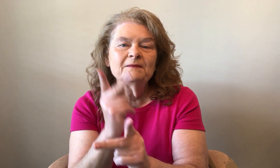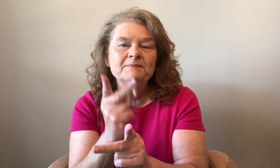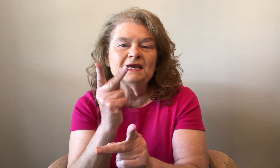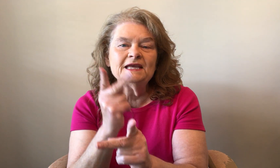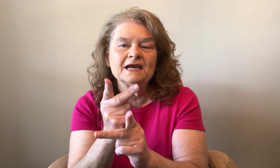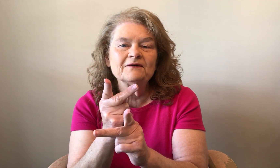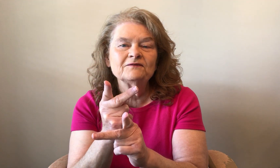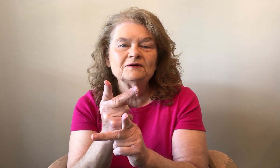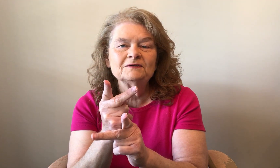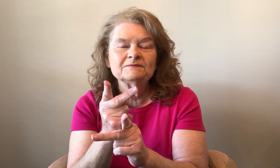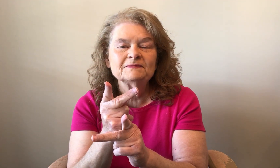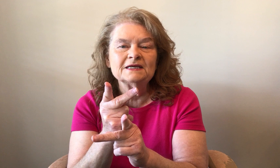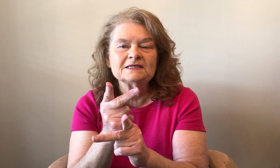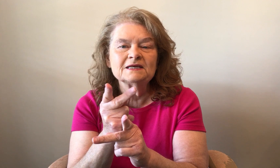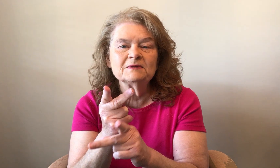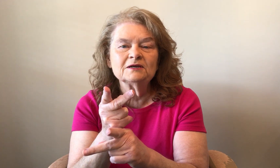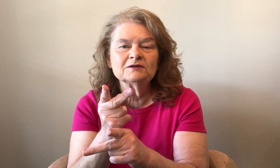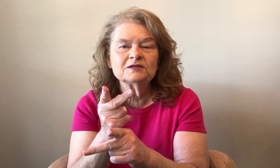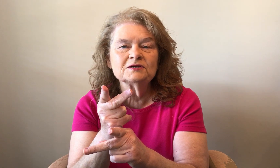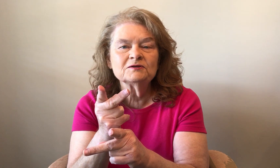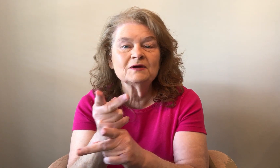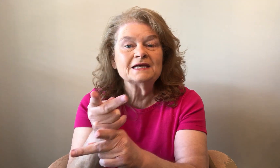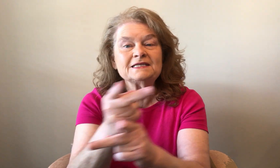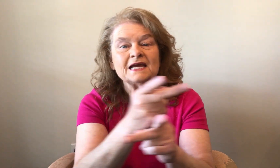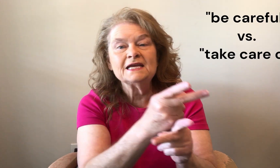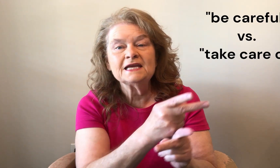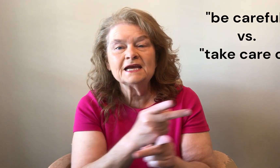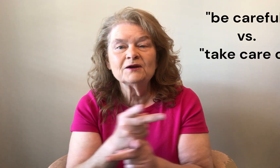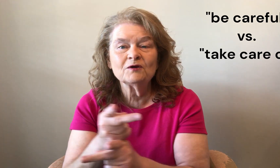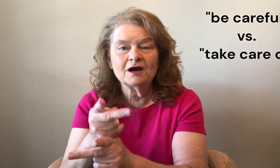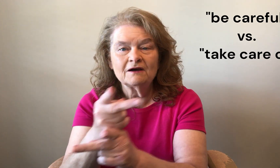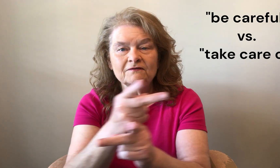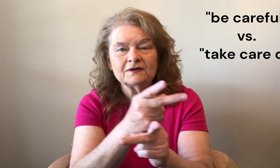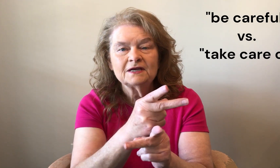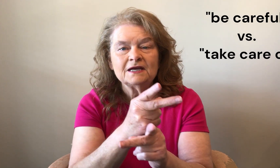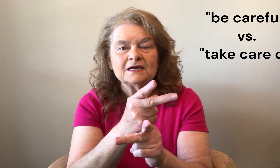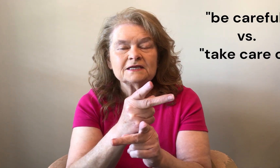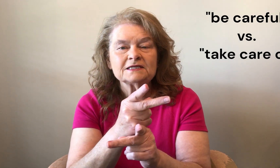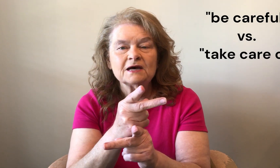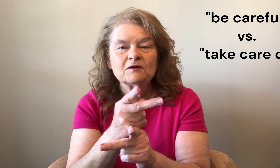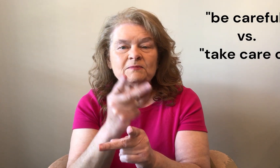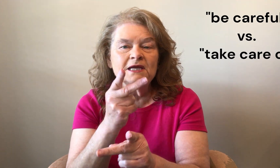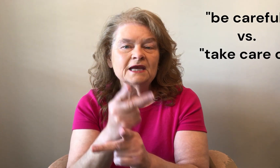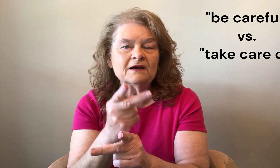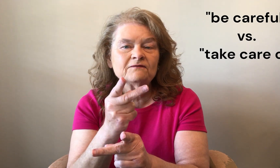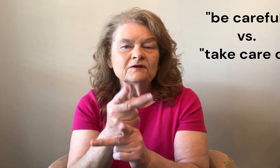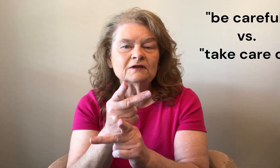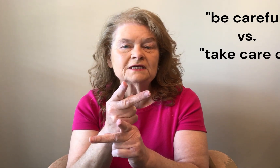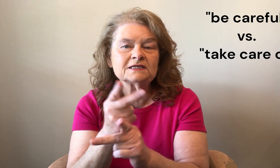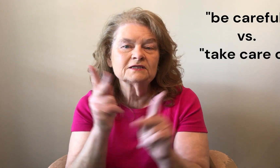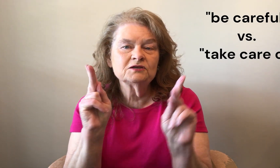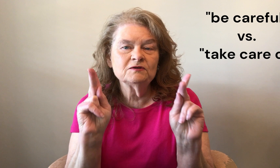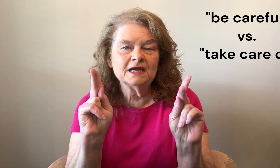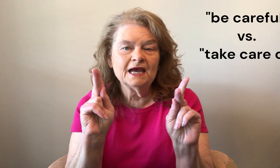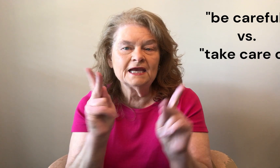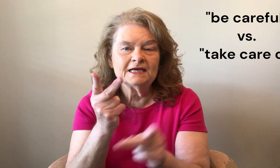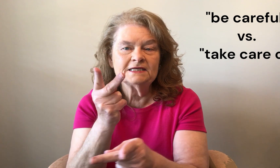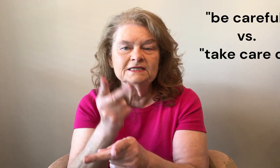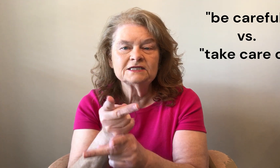Be careful is similar to take care of. So be careful is the 2 K's, touch